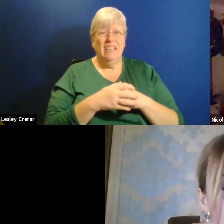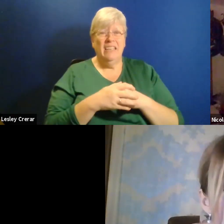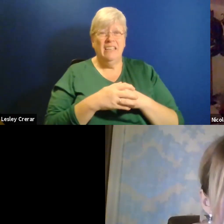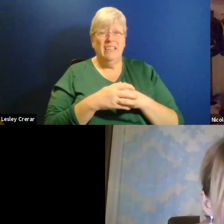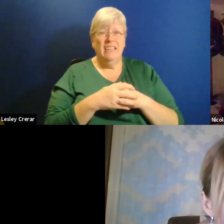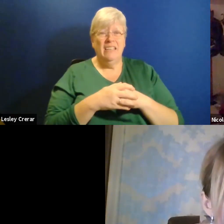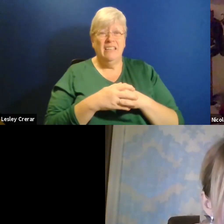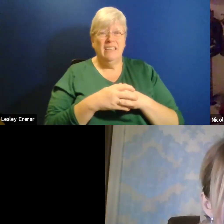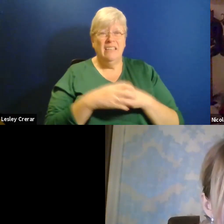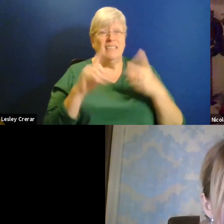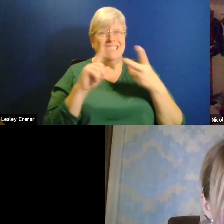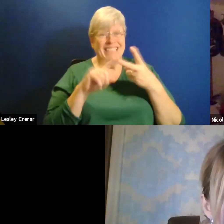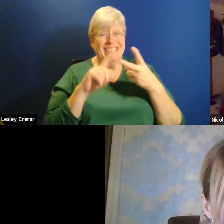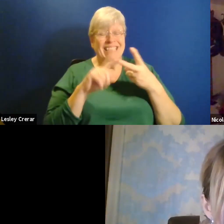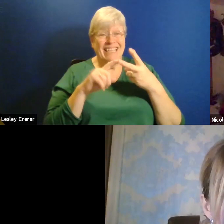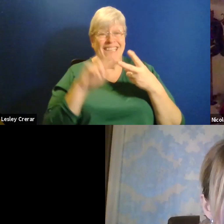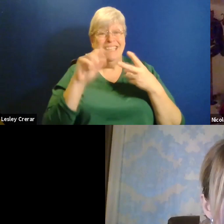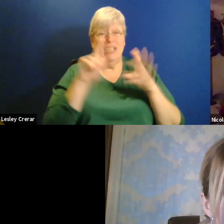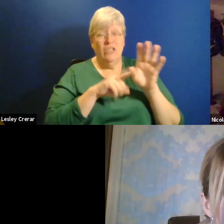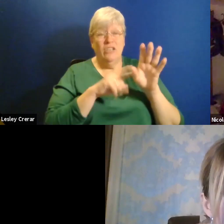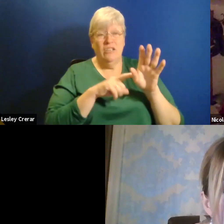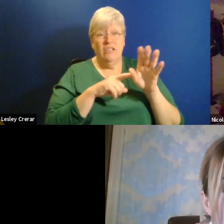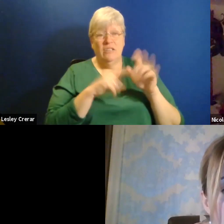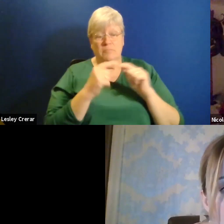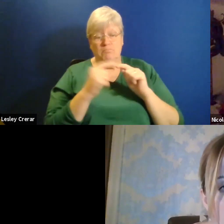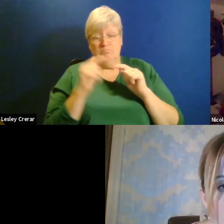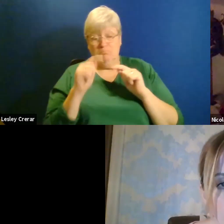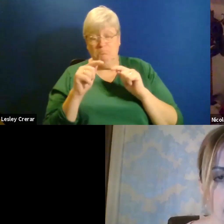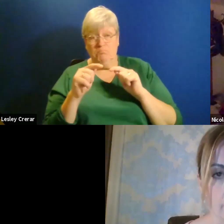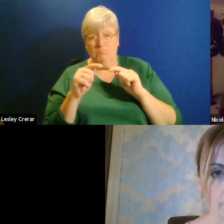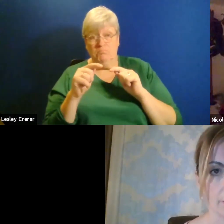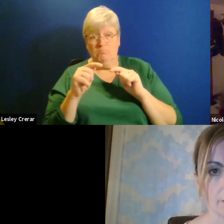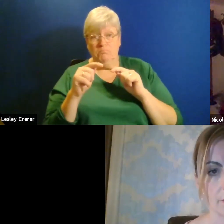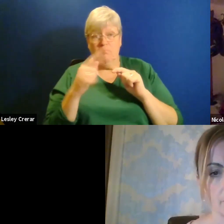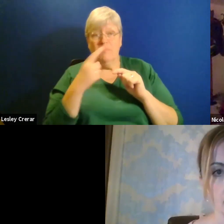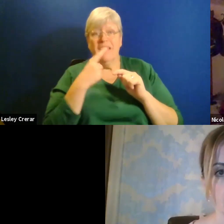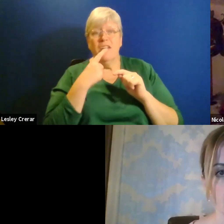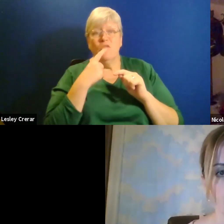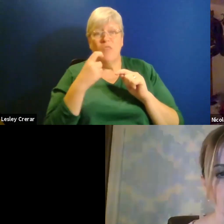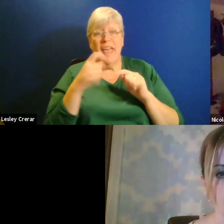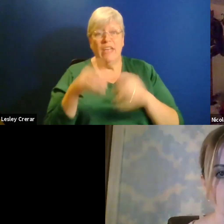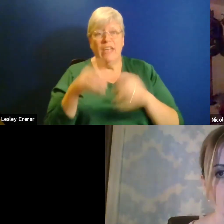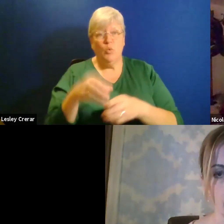On the second anniversary, a stone's throw away, a red cone marks the spot.